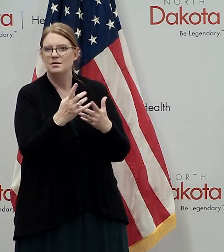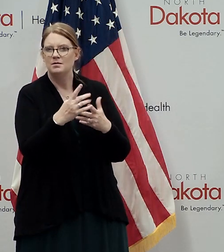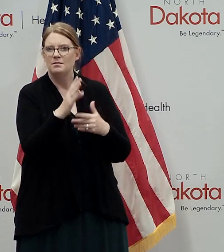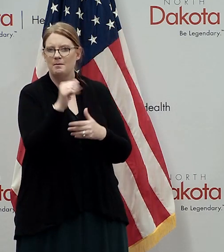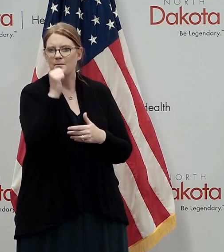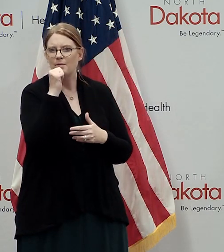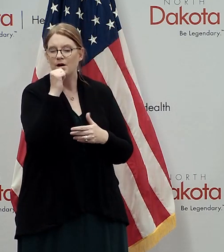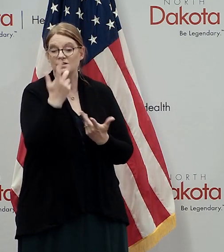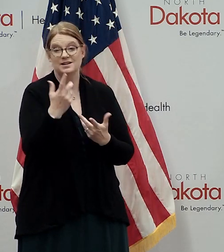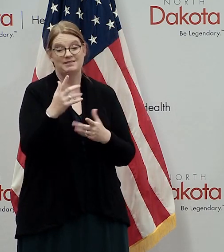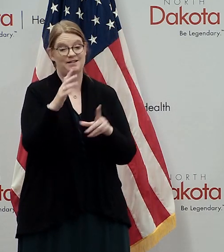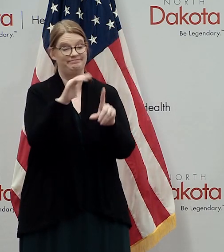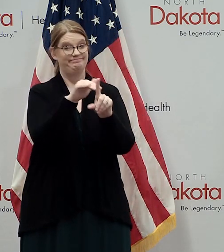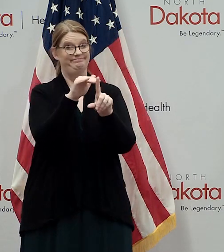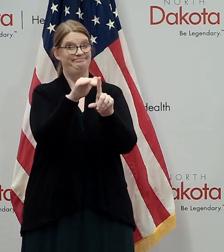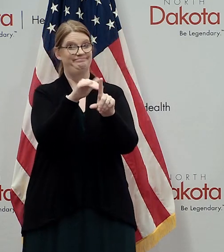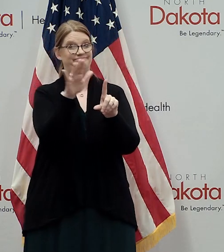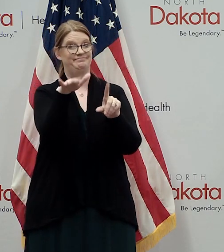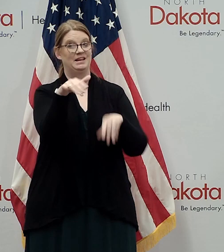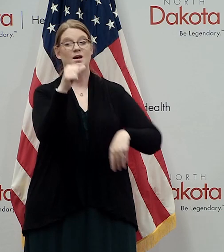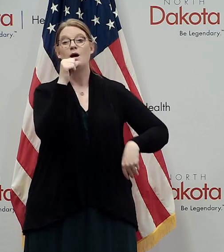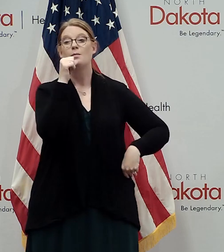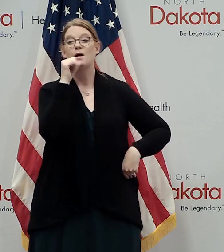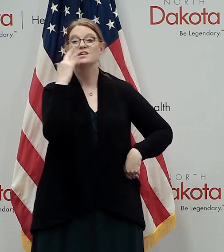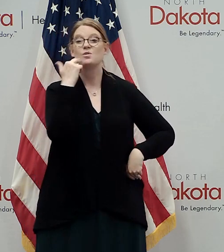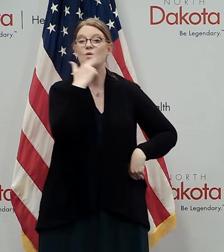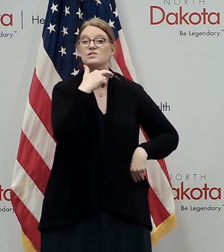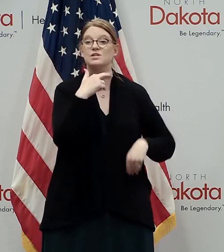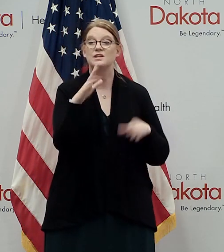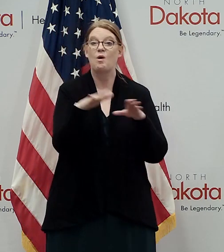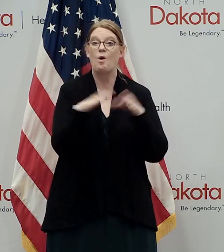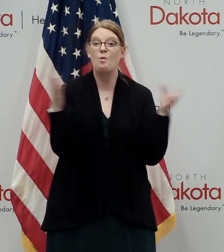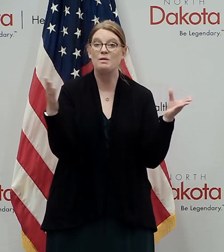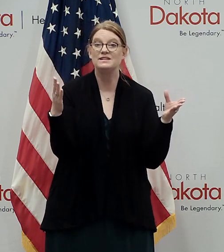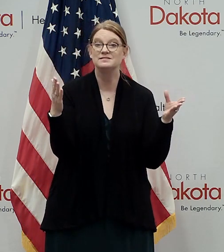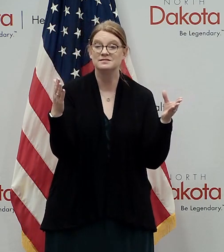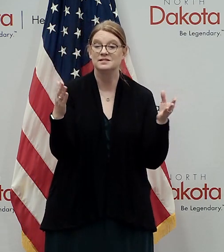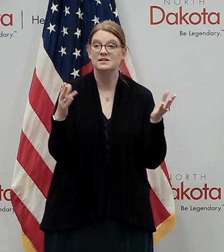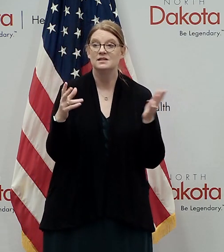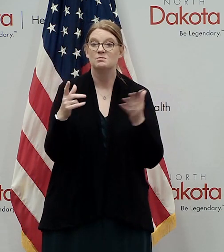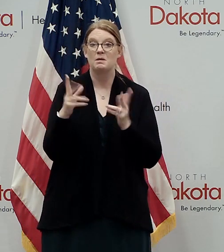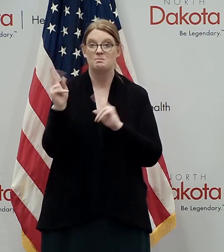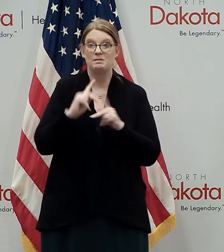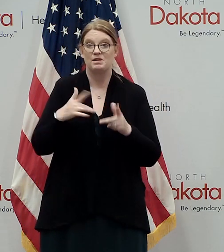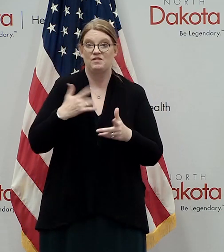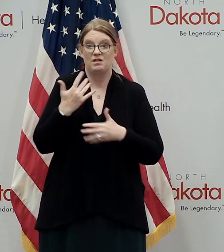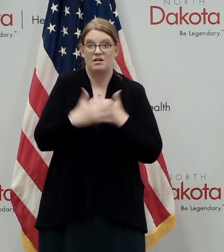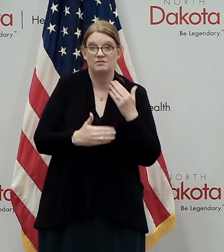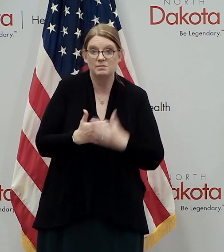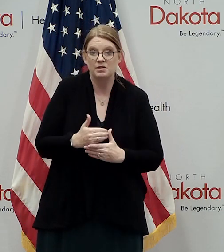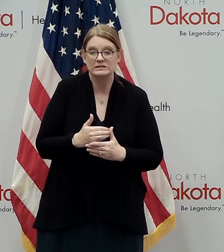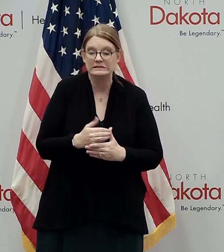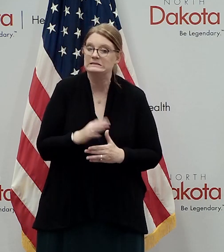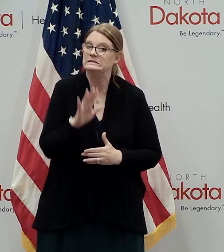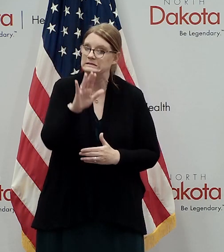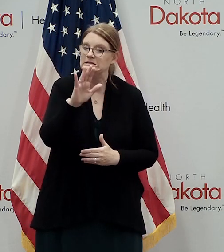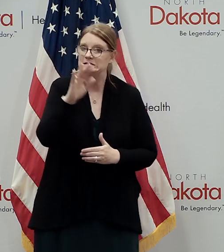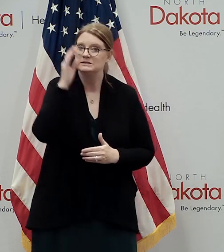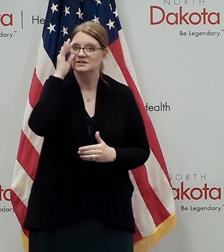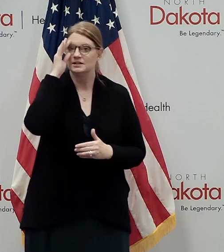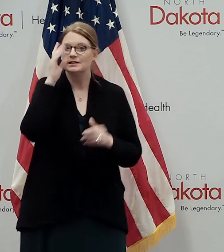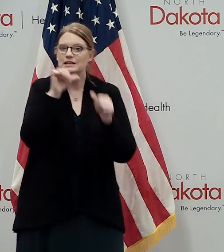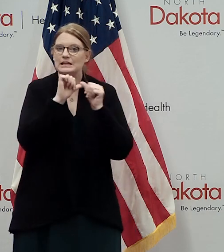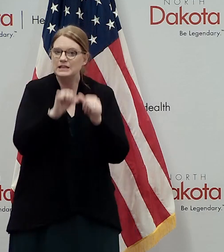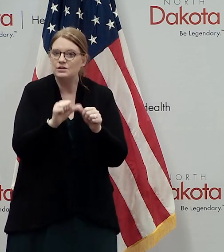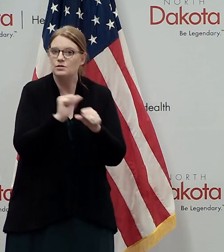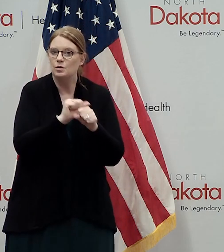our bar and restaurant owners, if you want to keep open and earn customer confidence, make sure that you're practicing good work there in